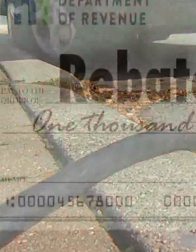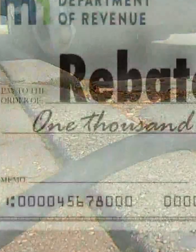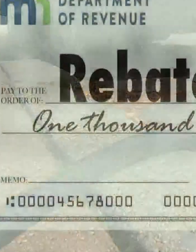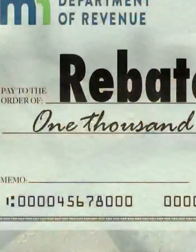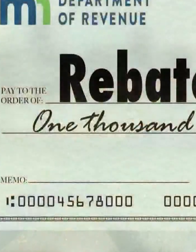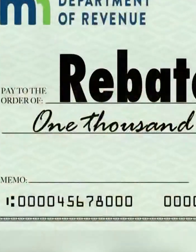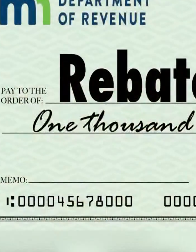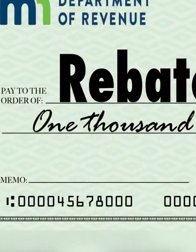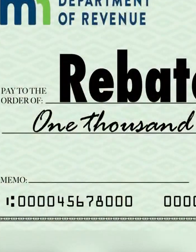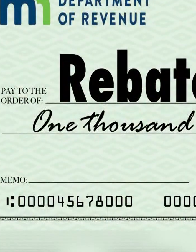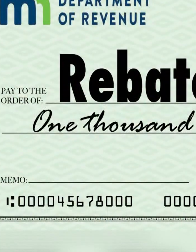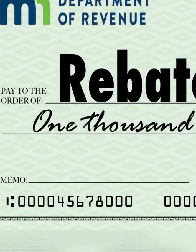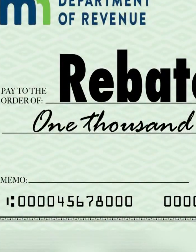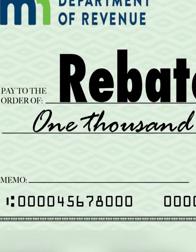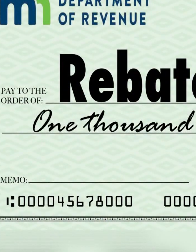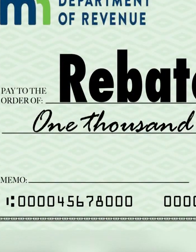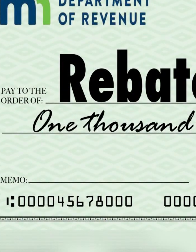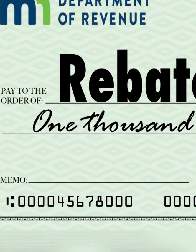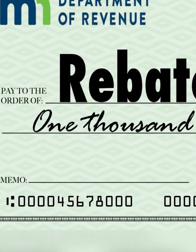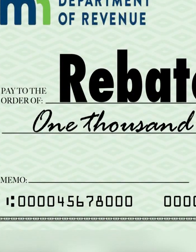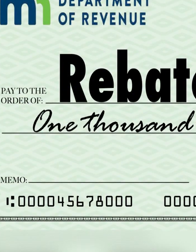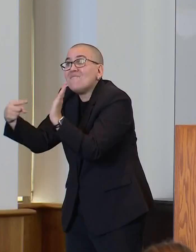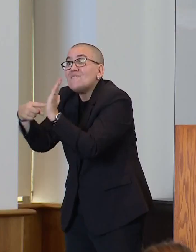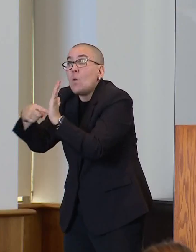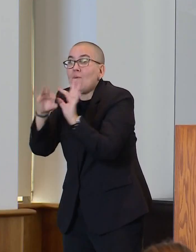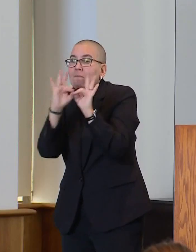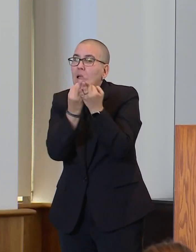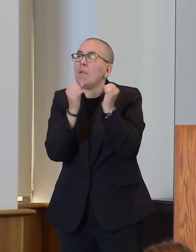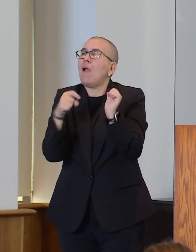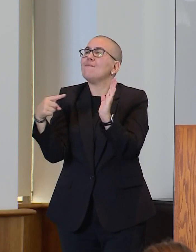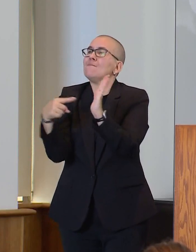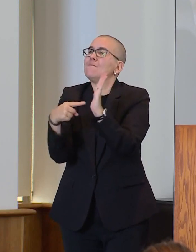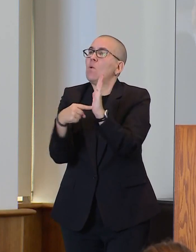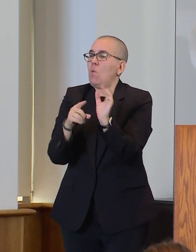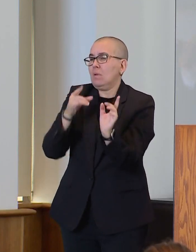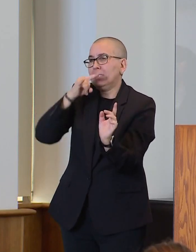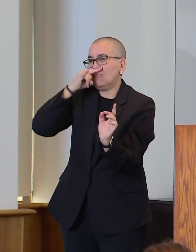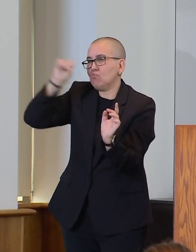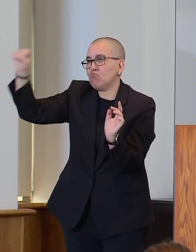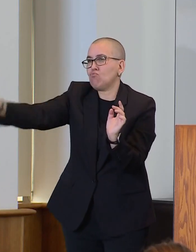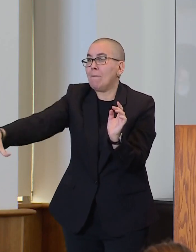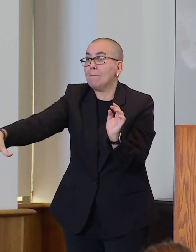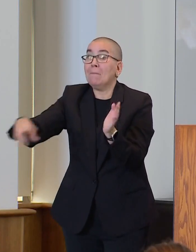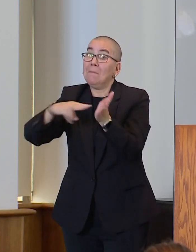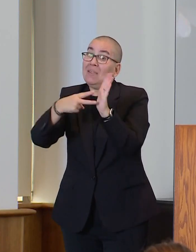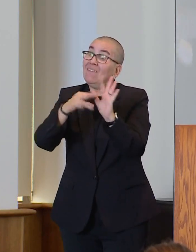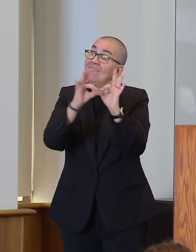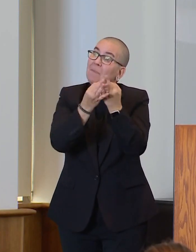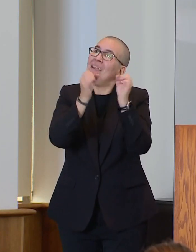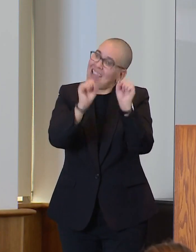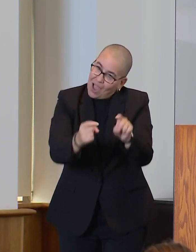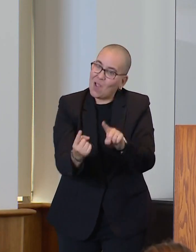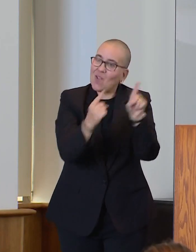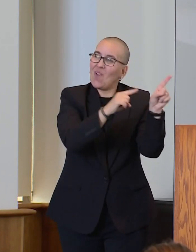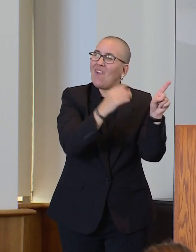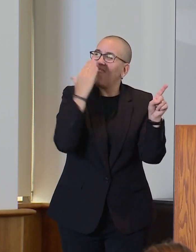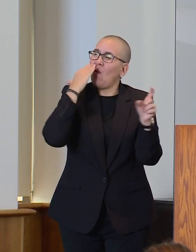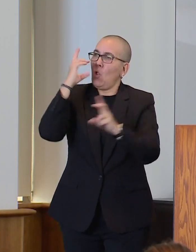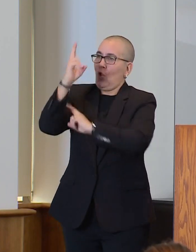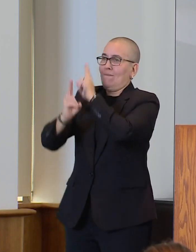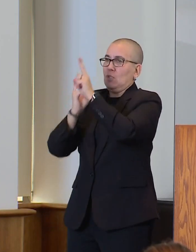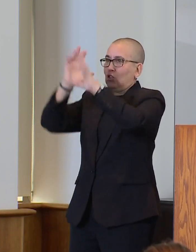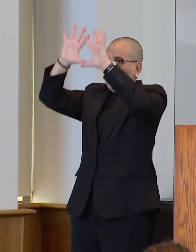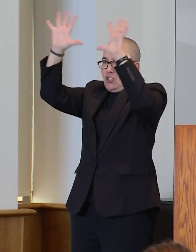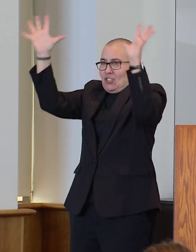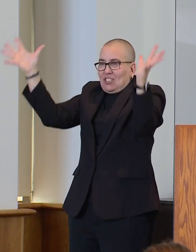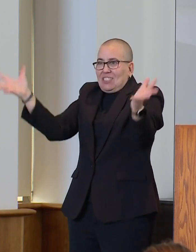stations. And, oh yes, those walls checks. When we talk about these things, there's going to be the universal deal that we come to. But I am still